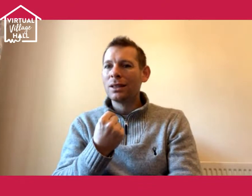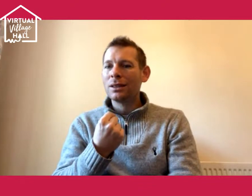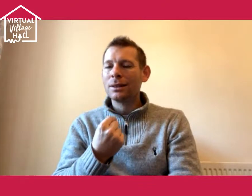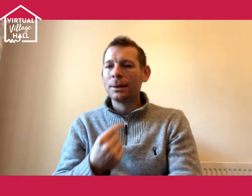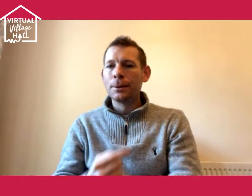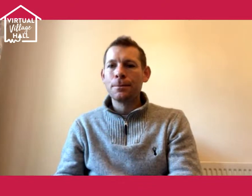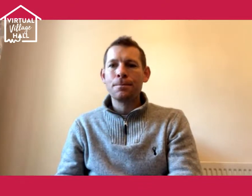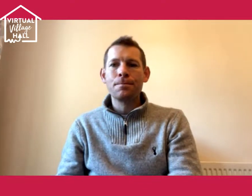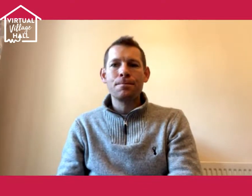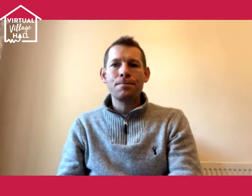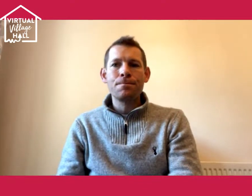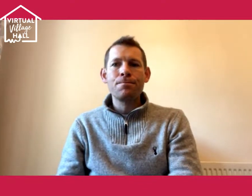red,